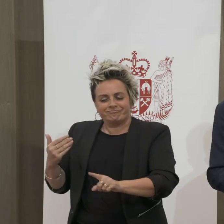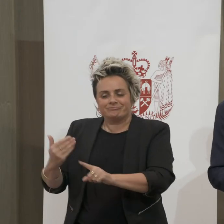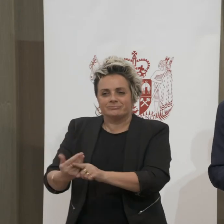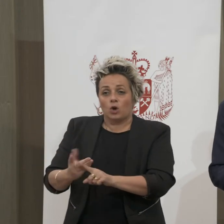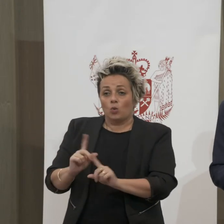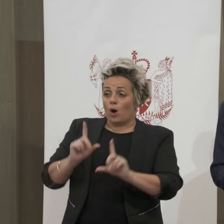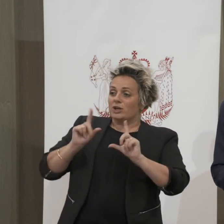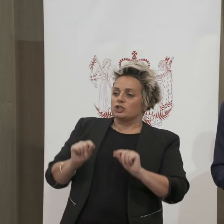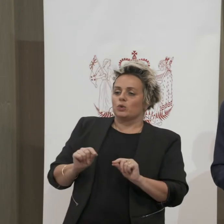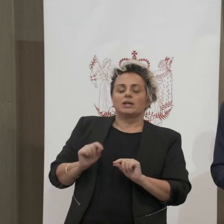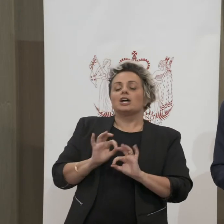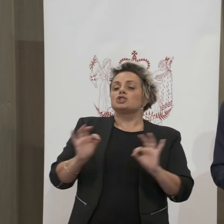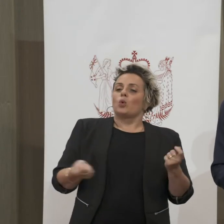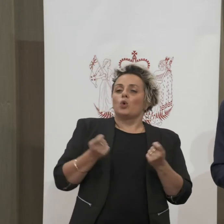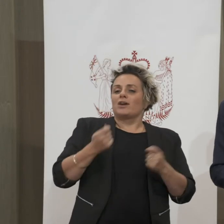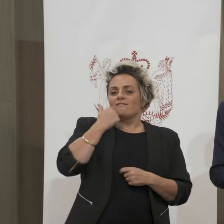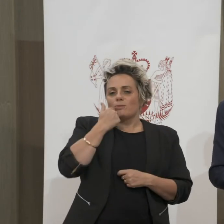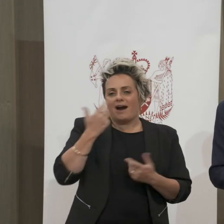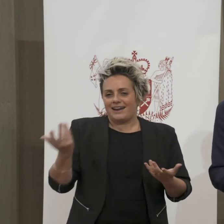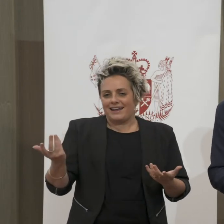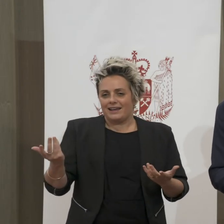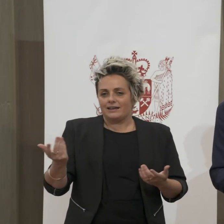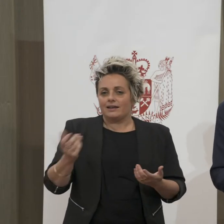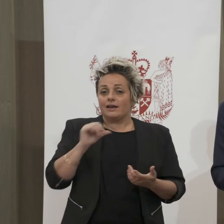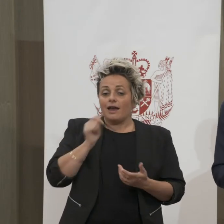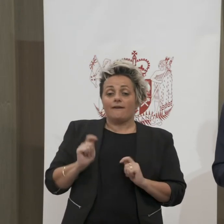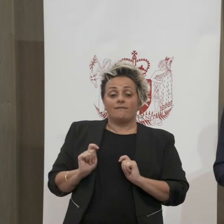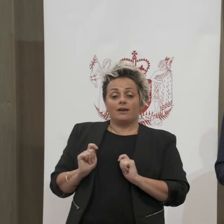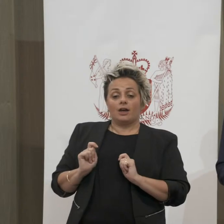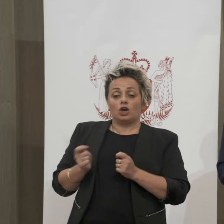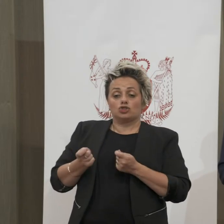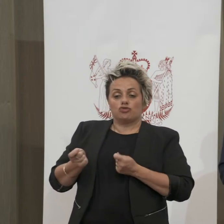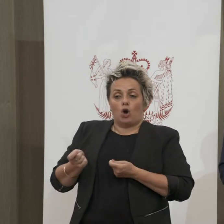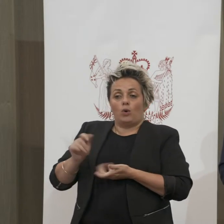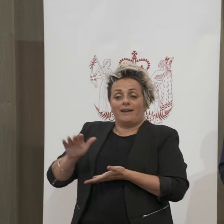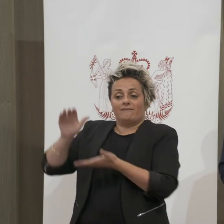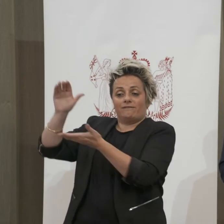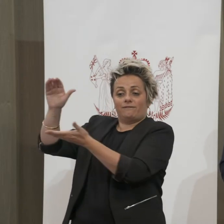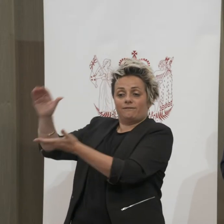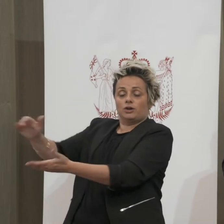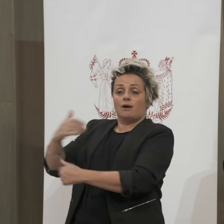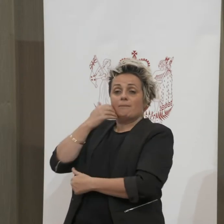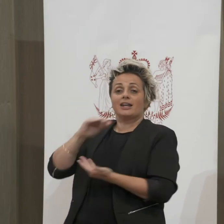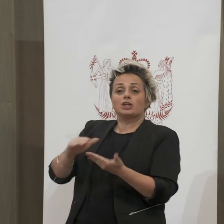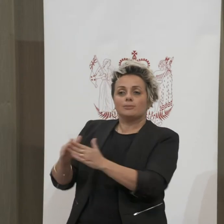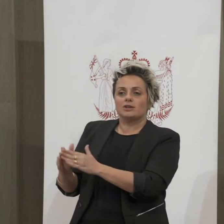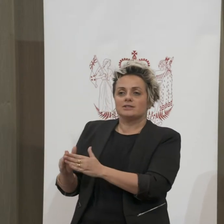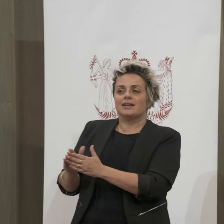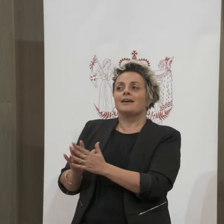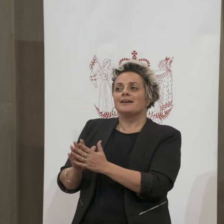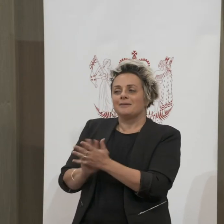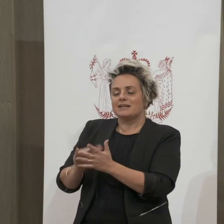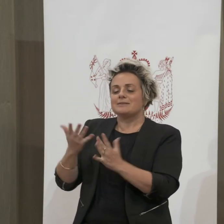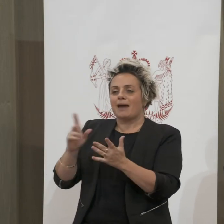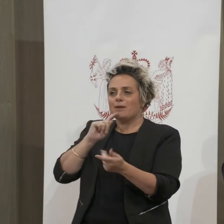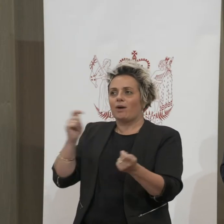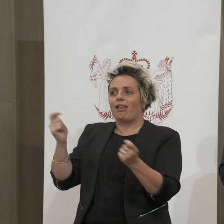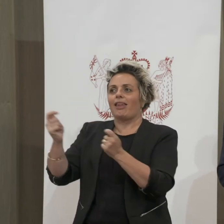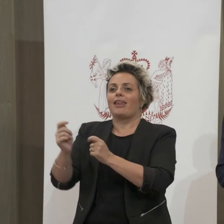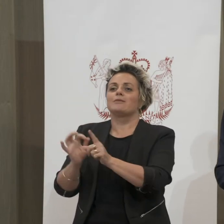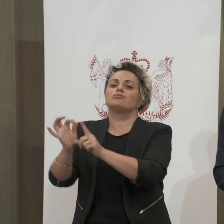isn't working for Māori, and that by giving more control over to Māori communities, we might actually change things for the